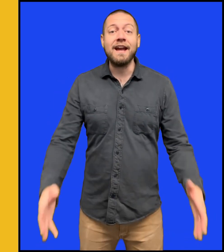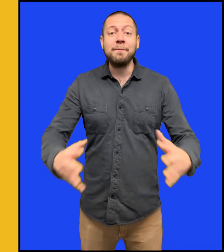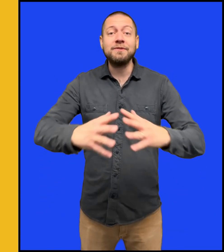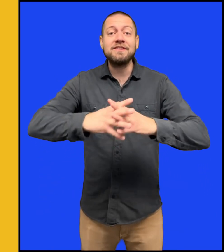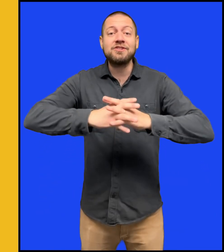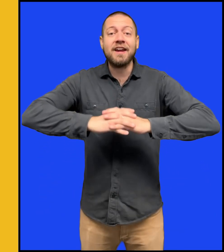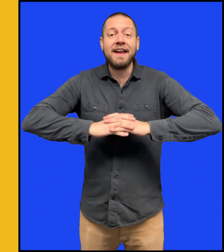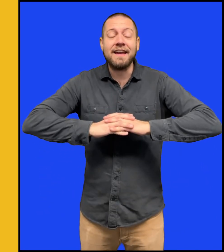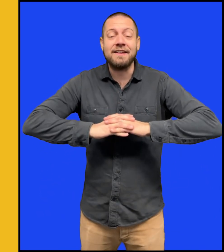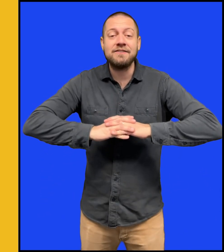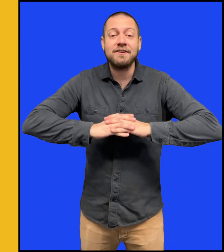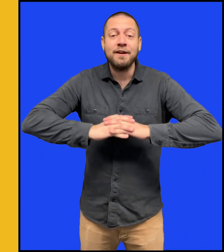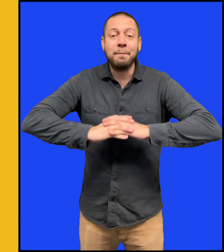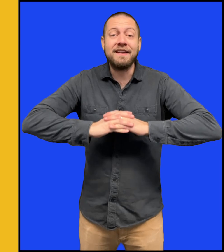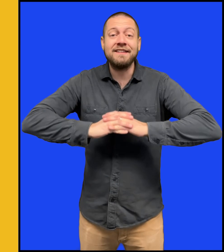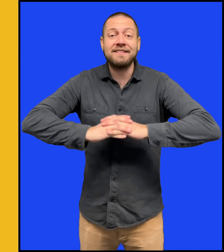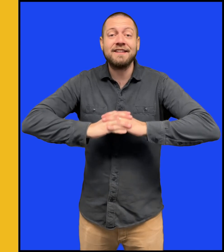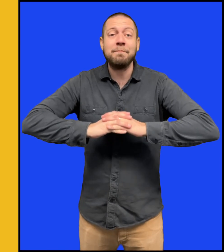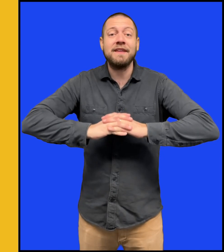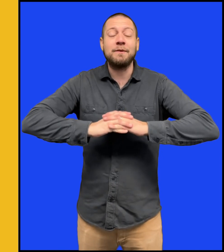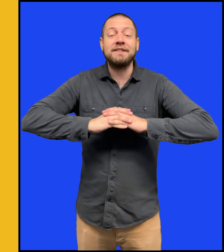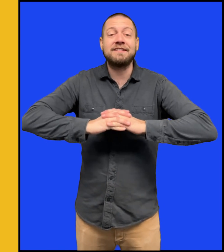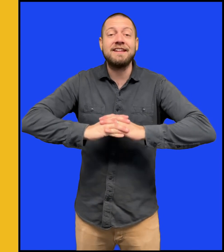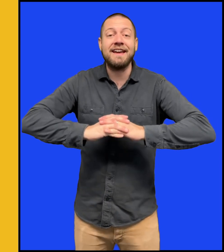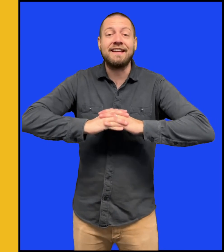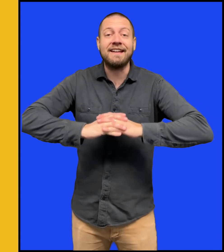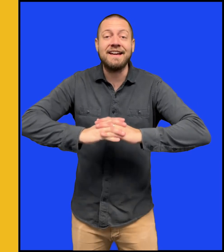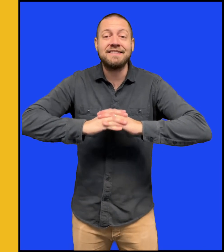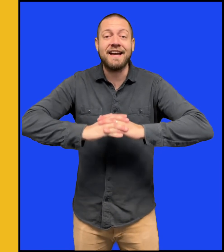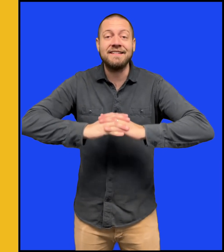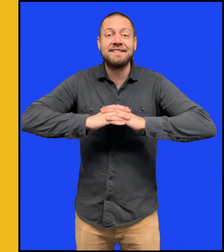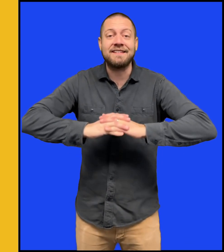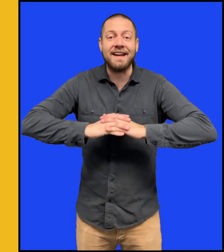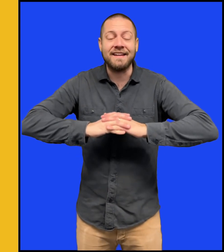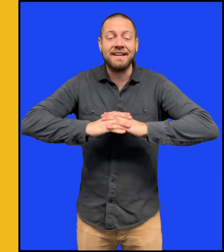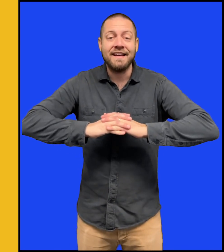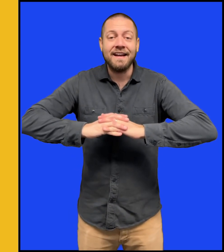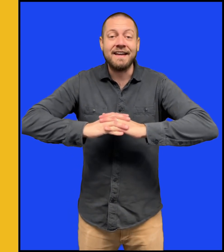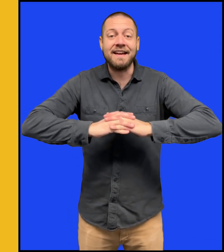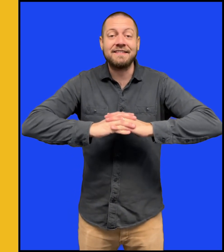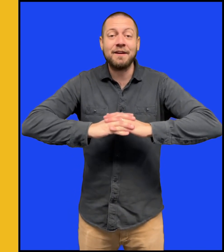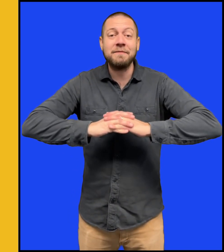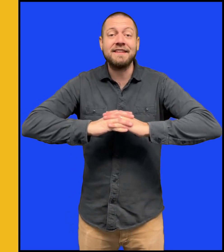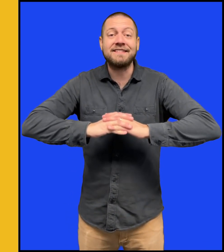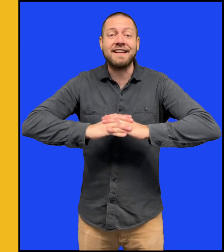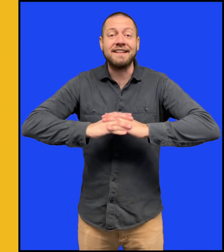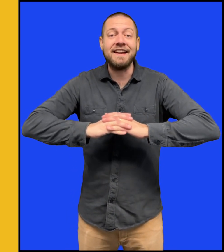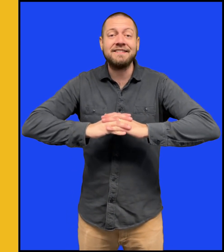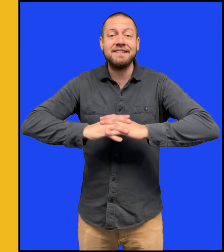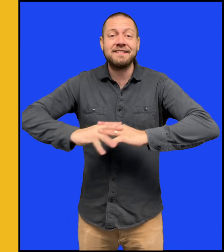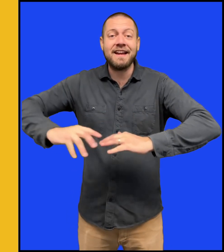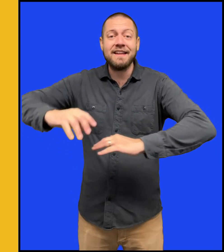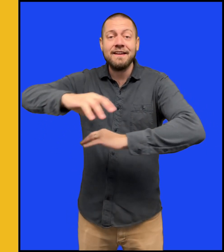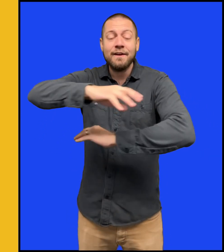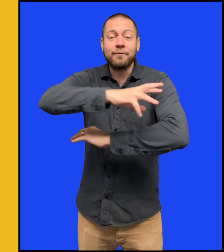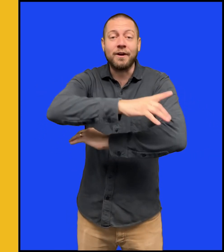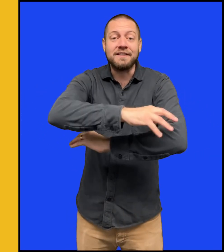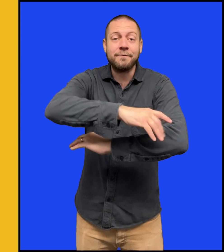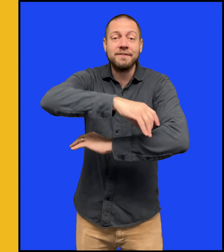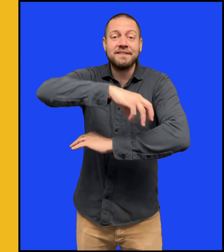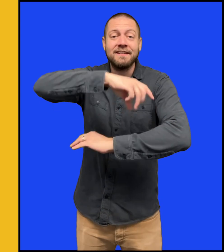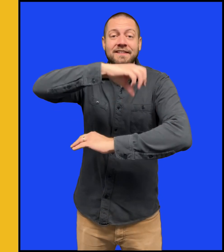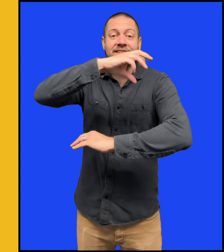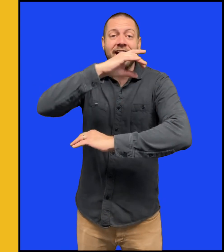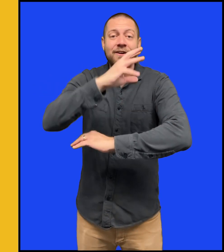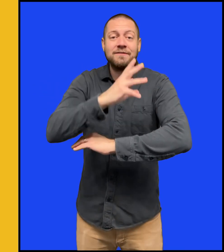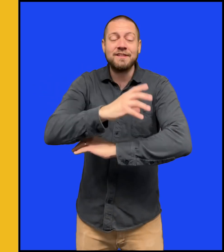they were able to change because something was staying nice and steady. And that something that stayed nice and steady for our